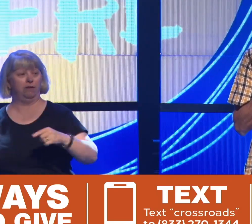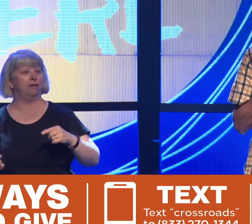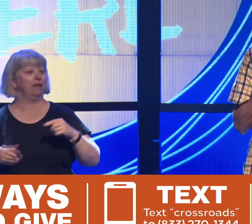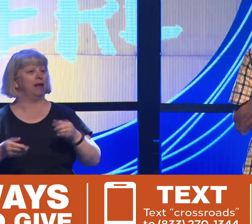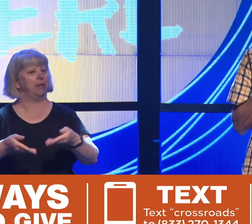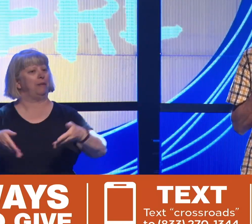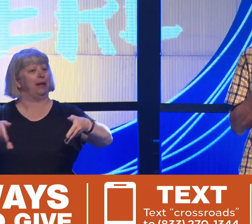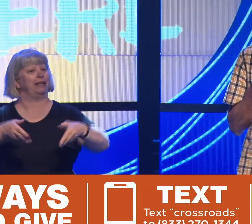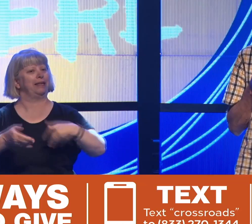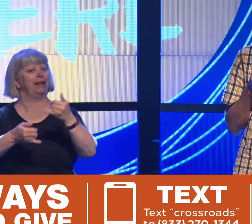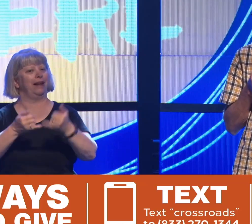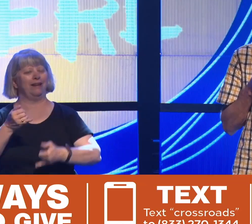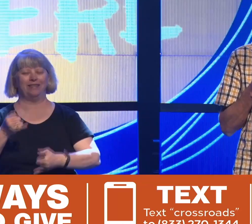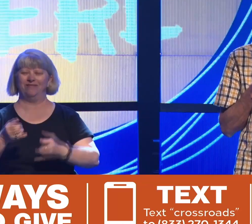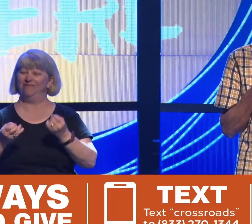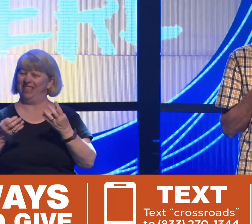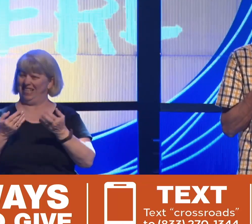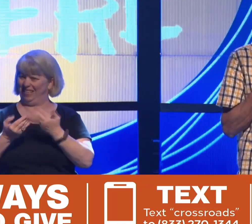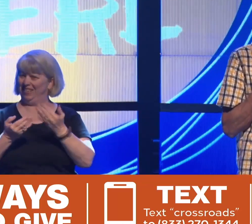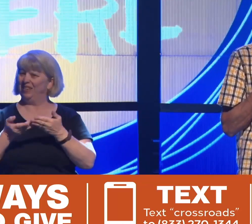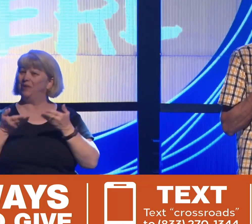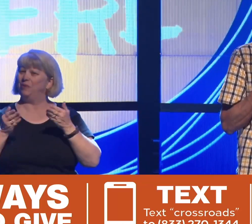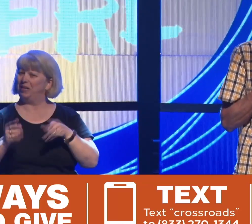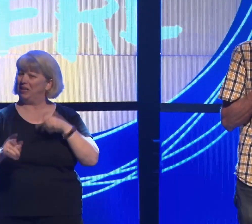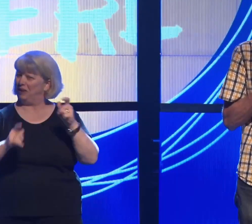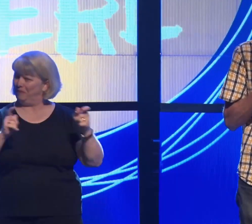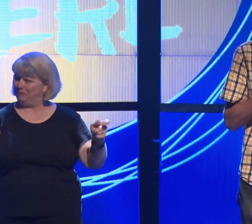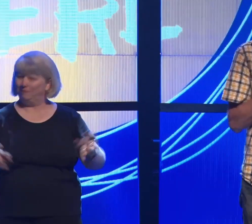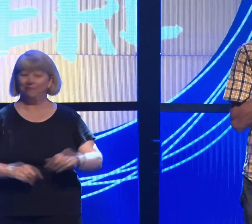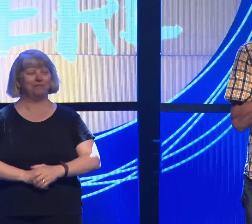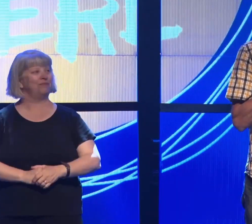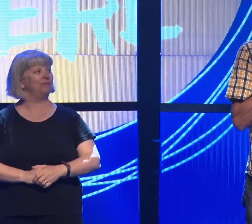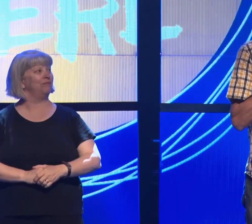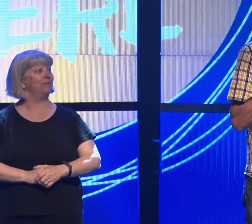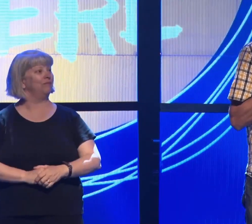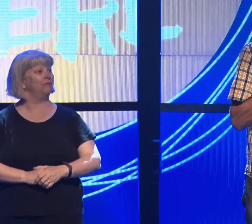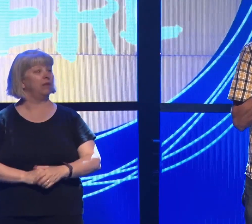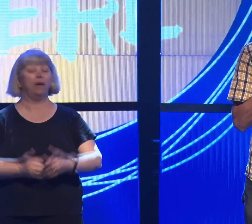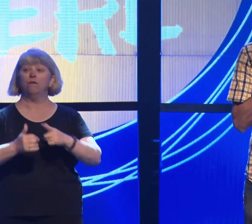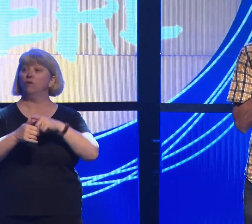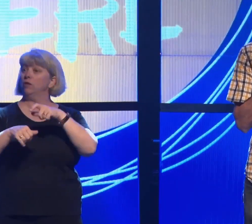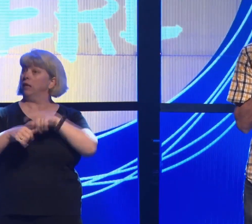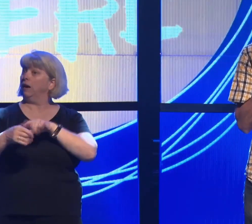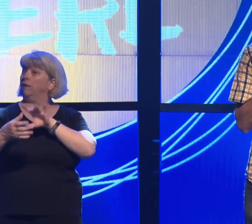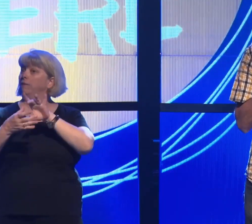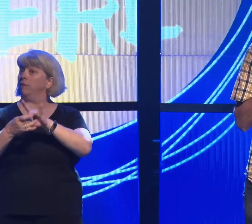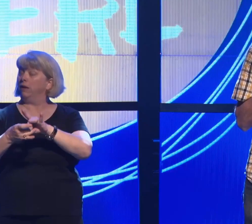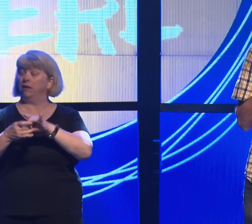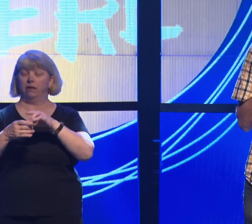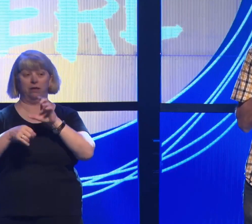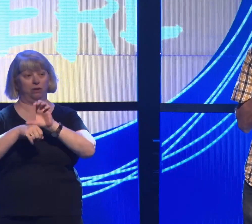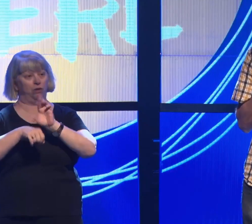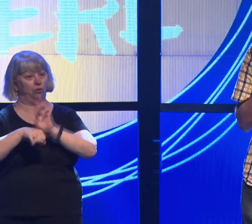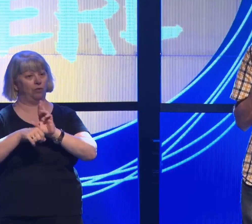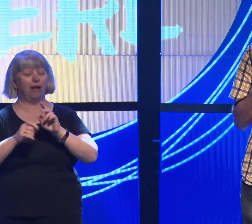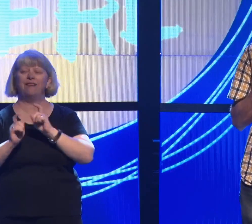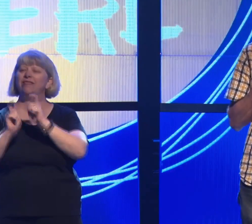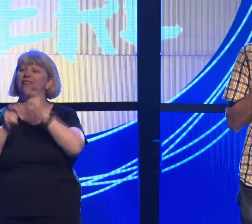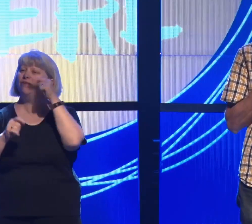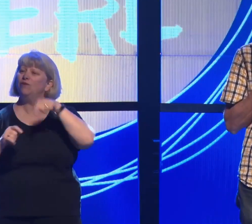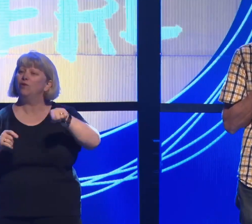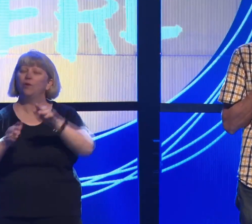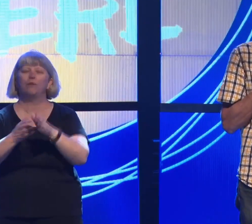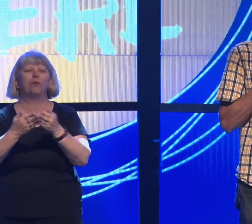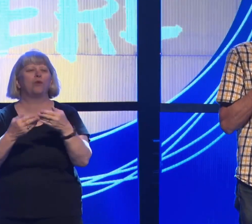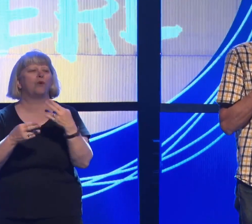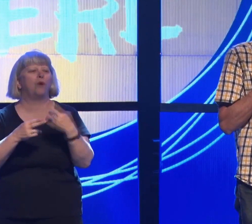end of the service. Lots of convenient ways to give here. And if this is your first time connecting with this morning, we have a gift for you. It's a